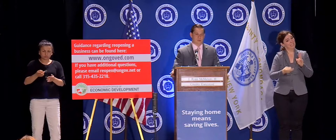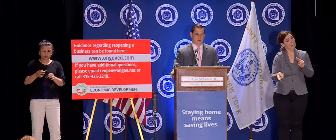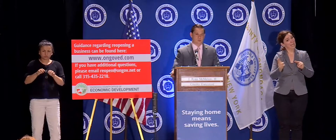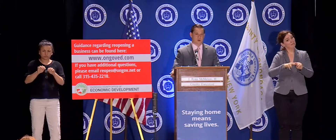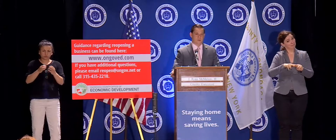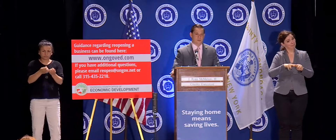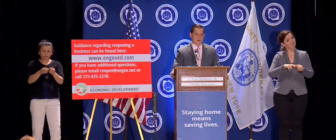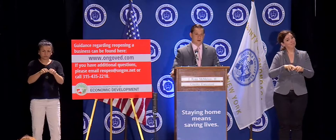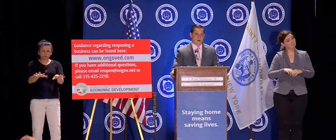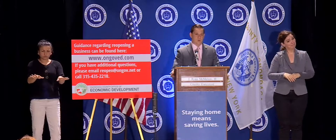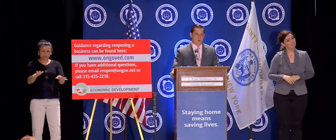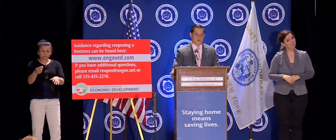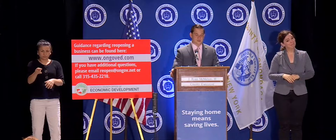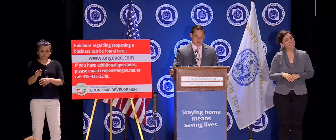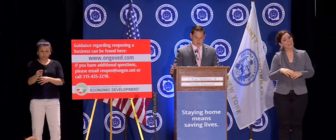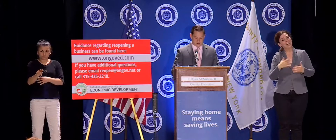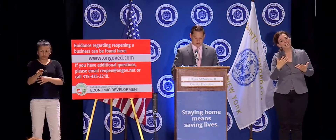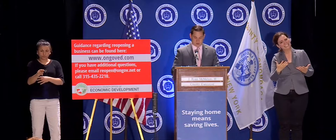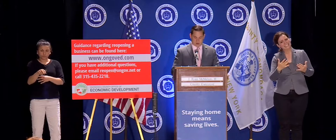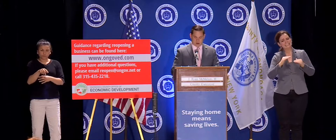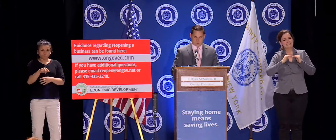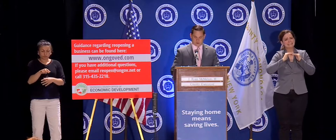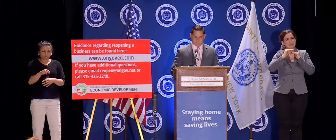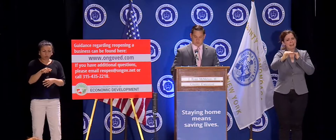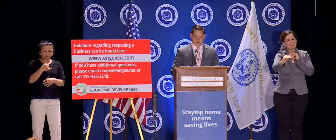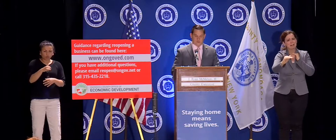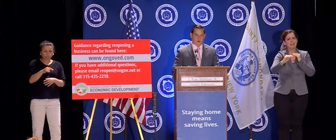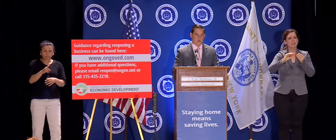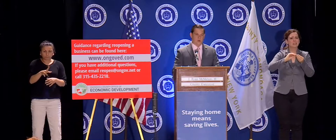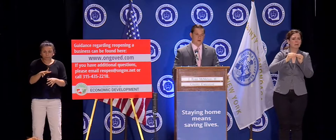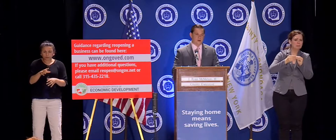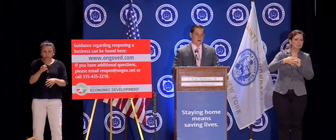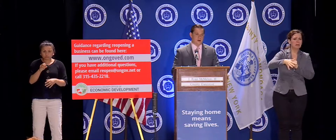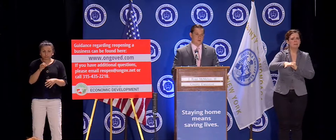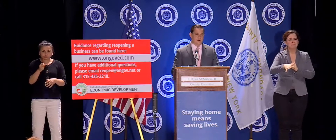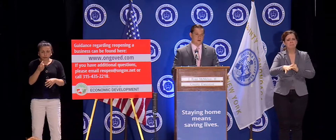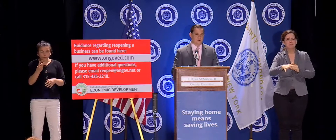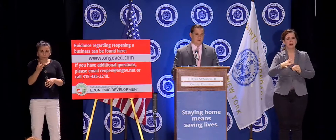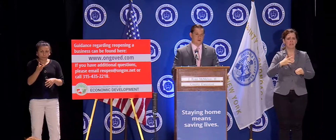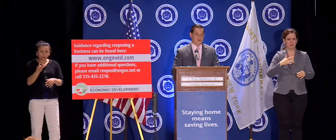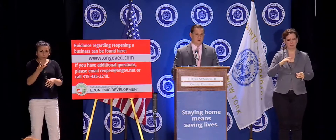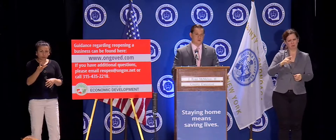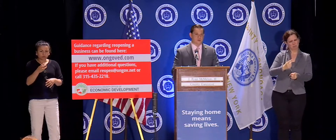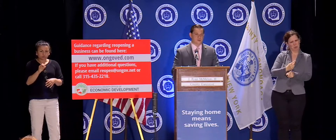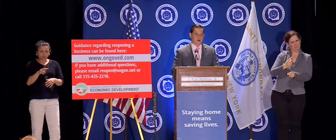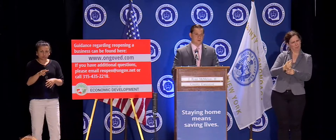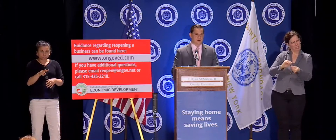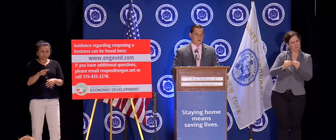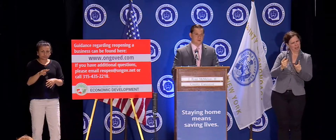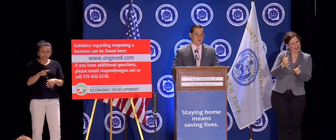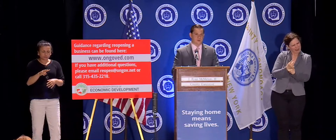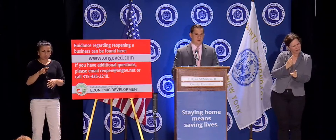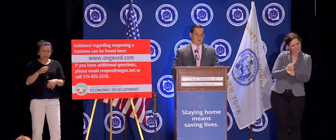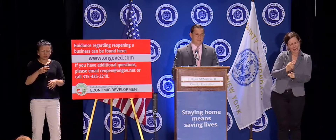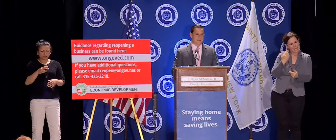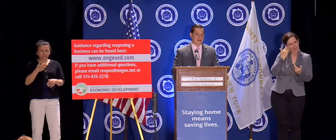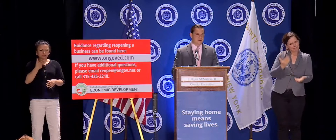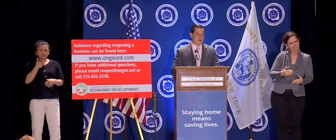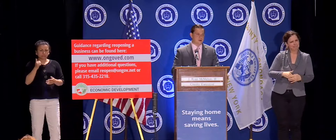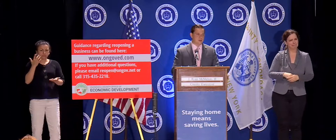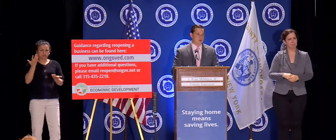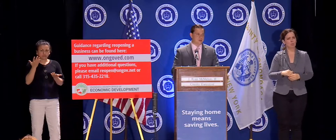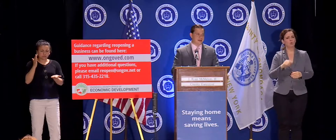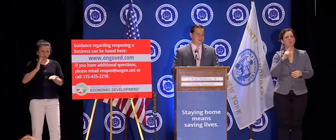good numbers, but we'll see how this moves forward. We're in phase 1 restart. We always knew we would